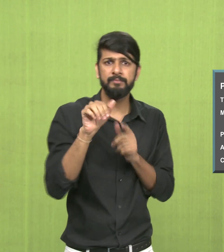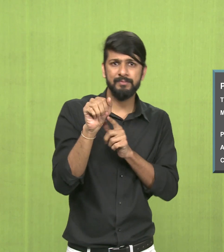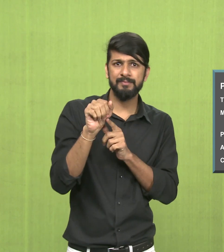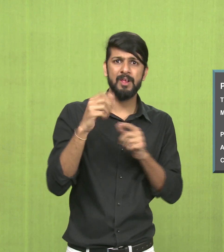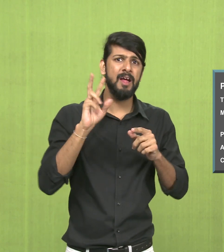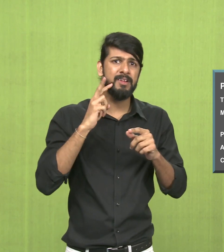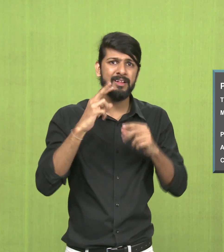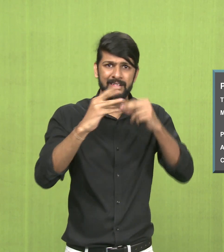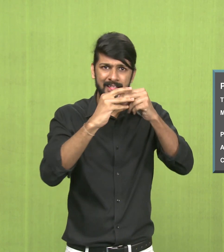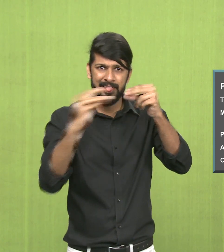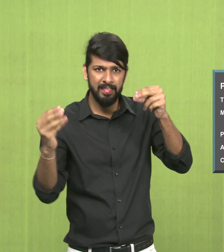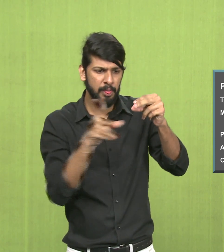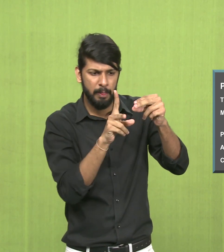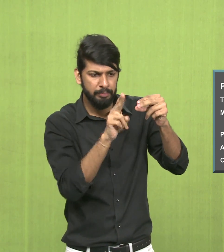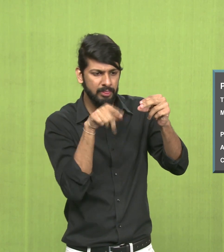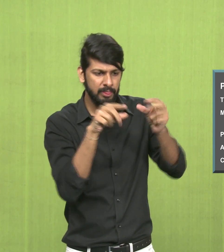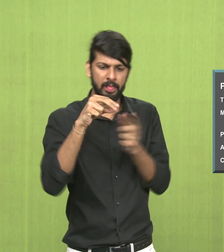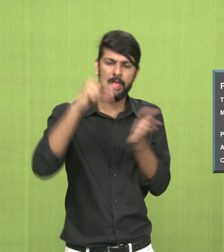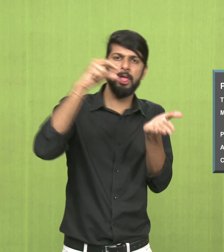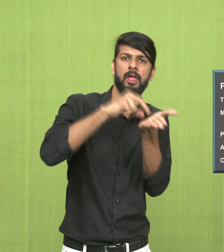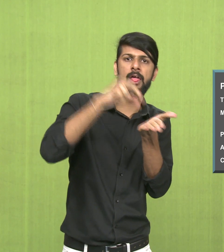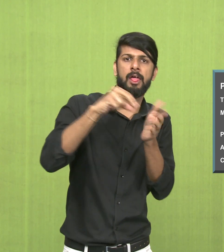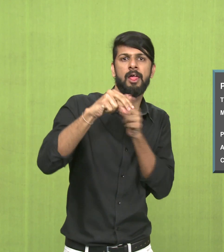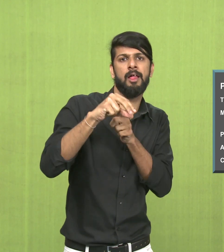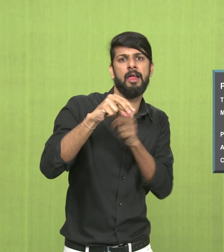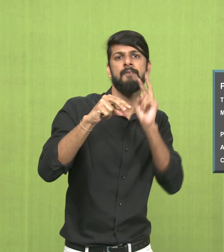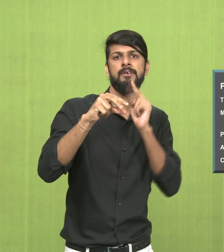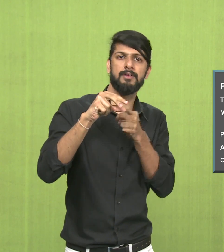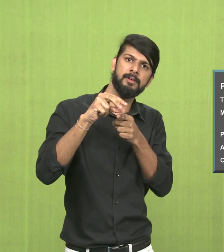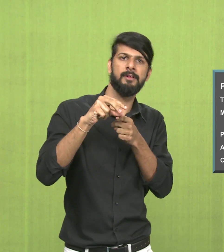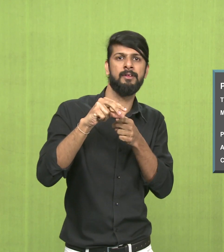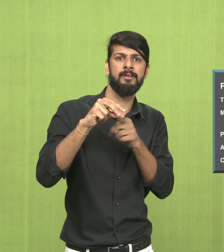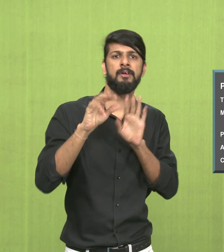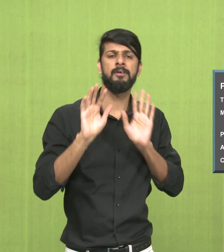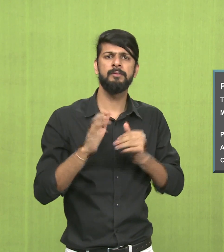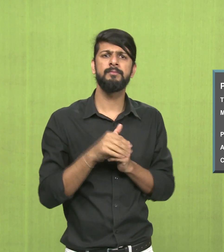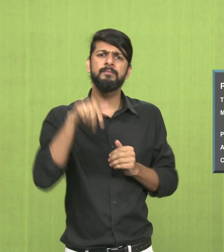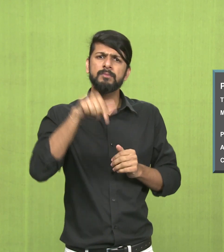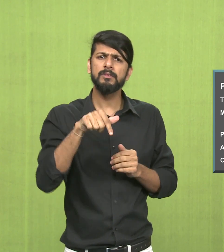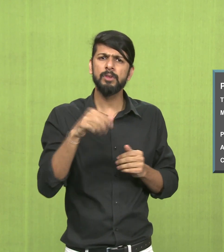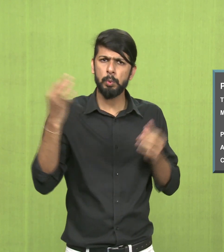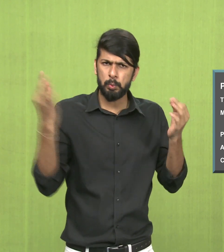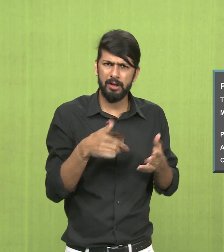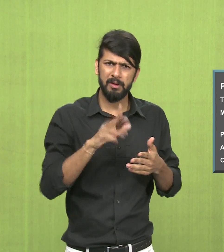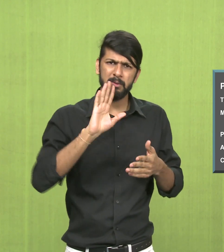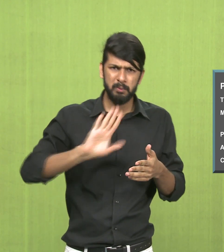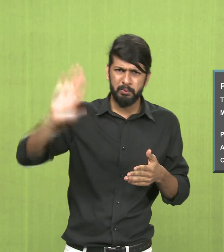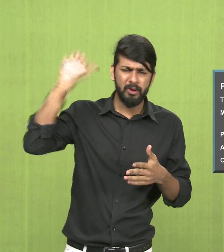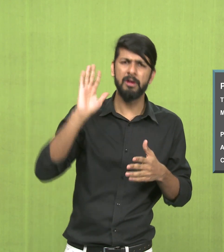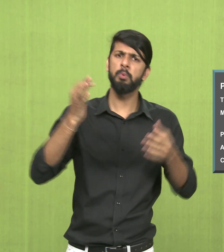The medium is printing with vegetable blocks. You are using vegetables to make these designs, these prints.